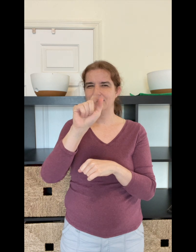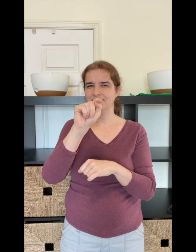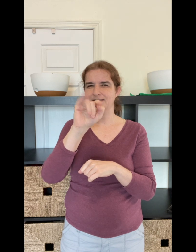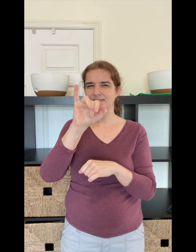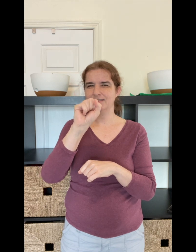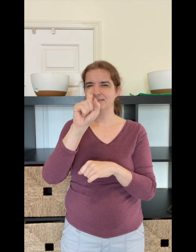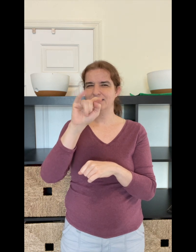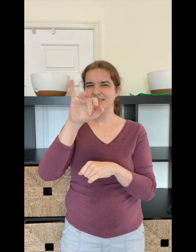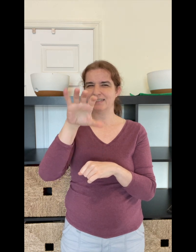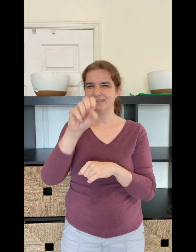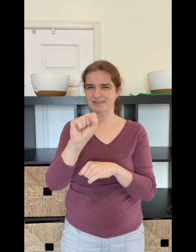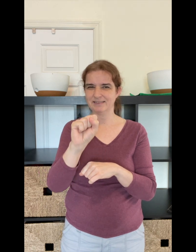statistics,